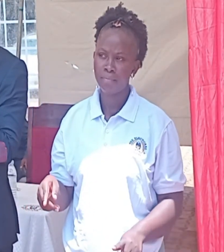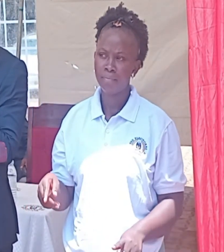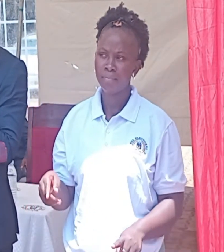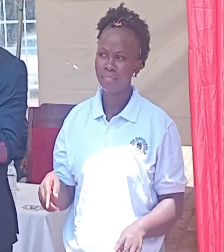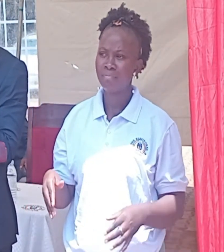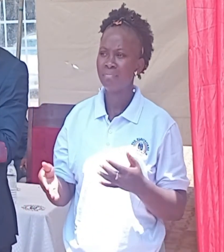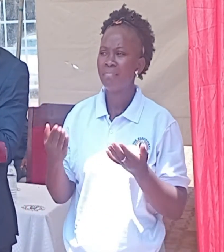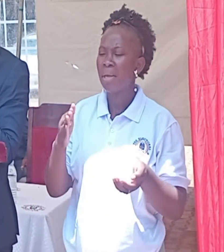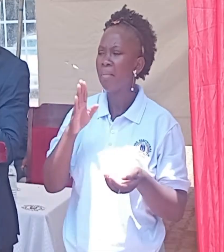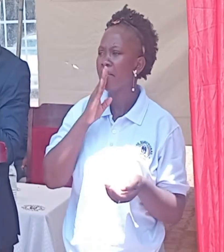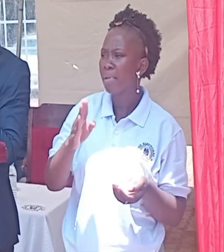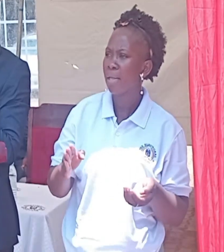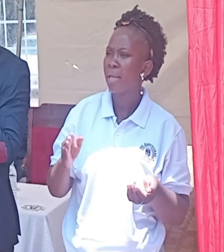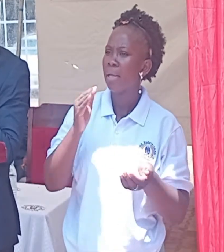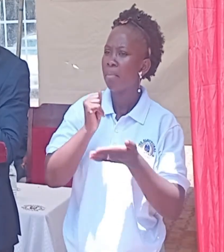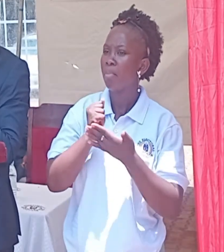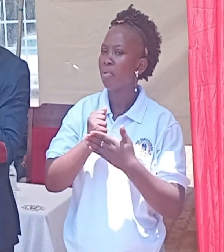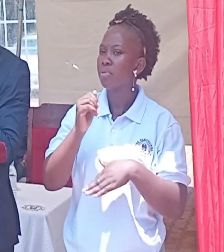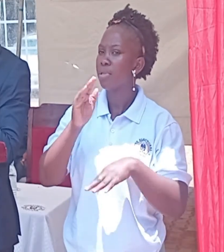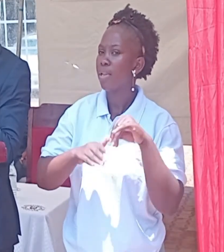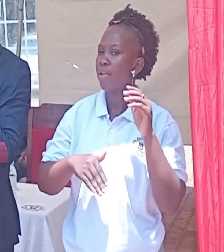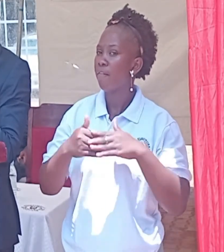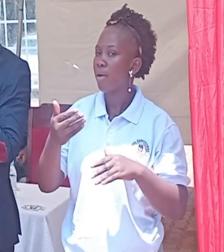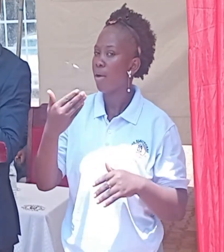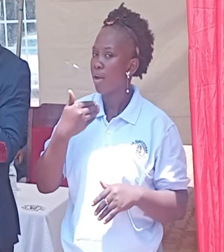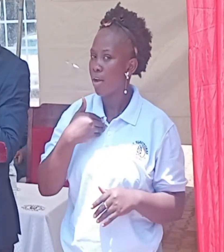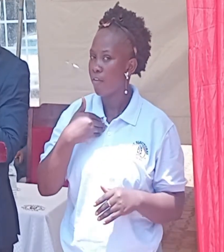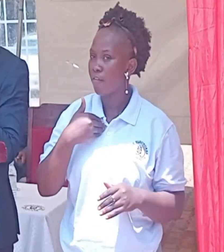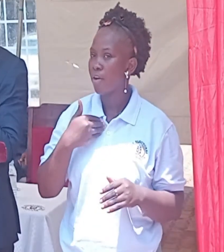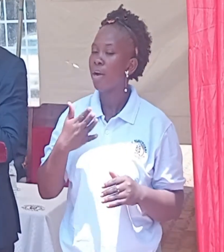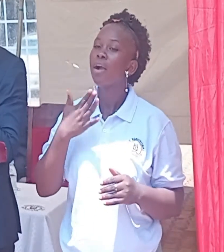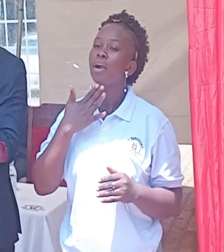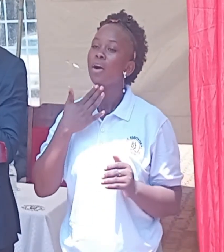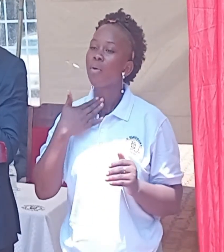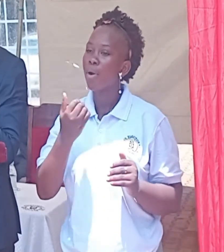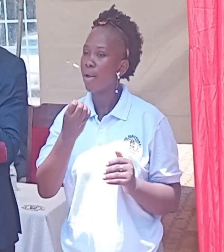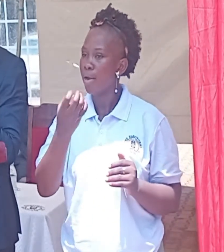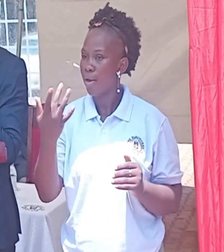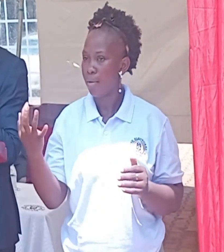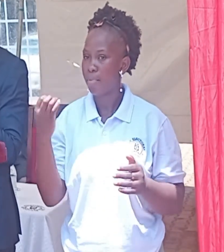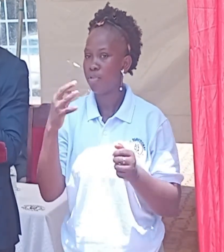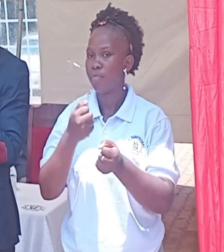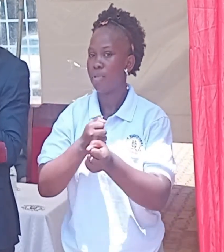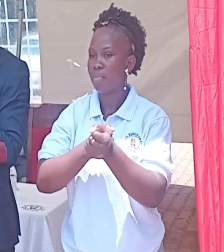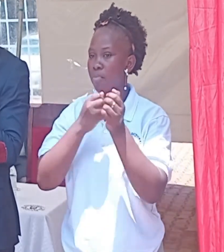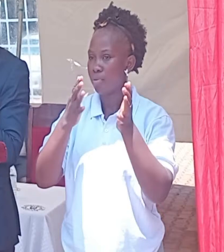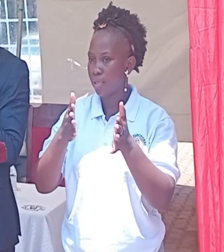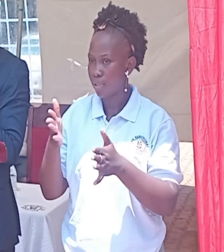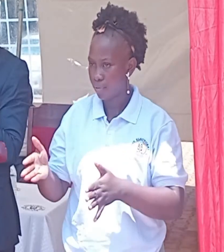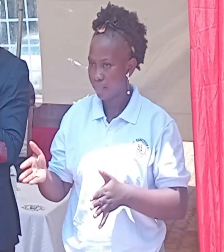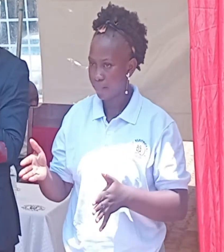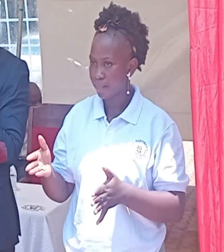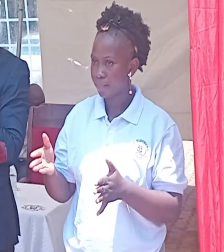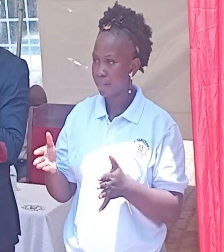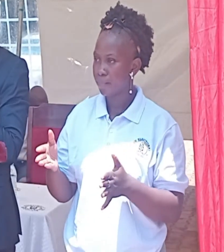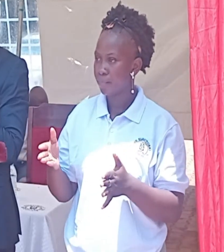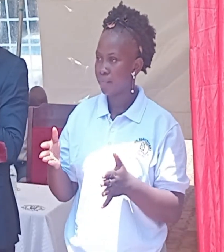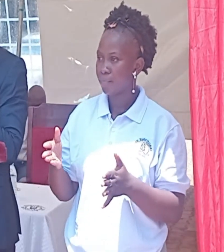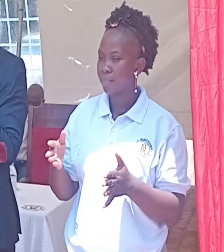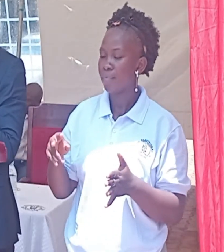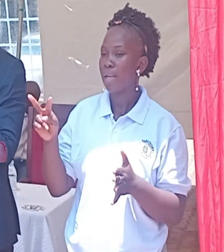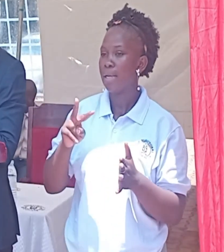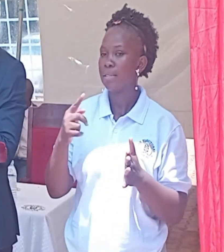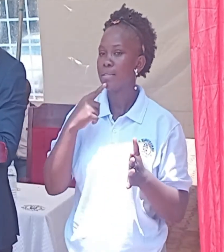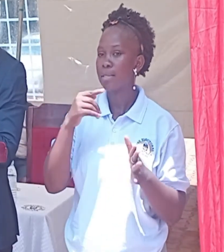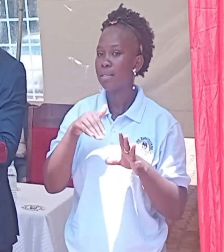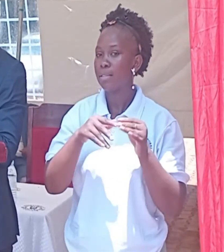Either one, he did not have the required numbers of supporters as stipulated in